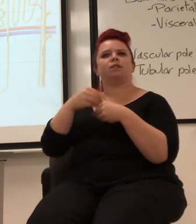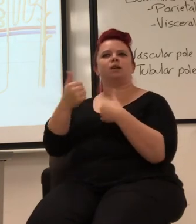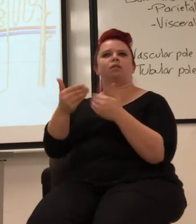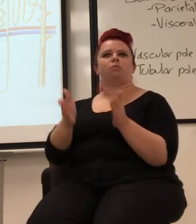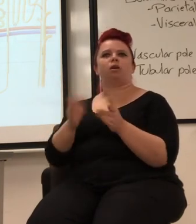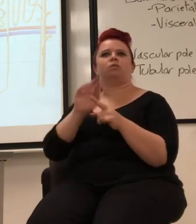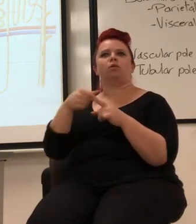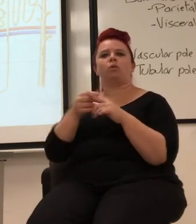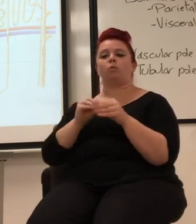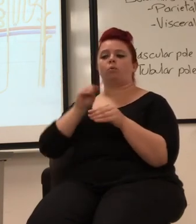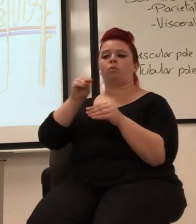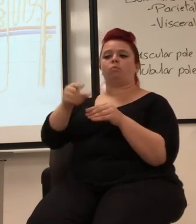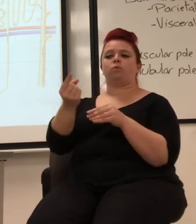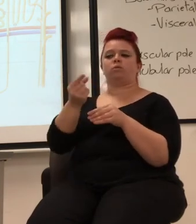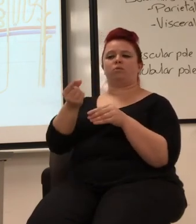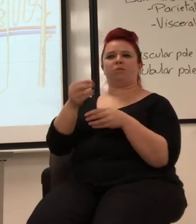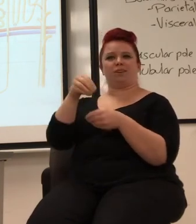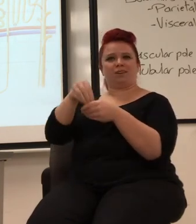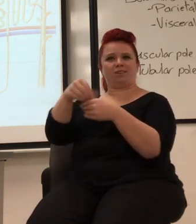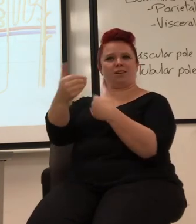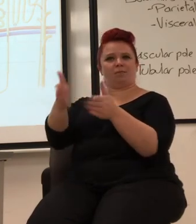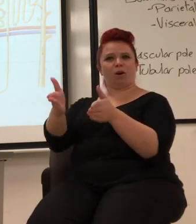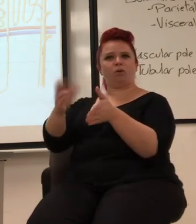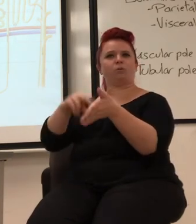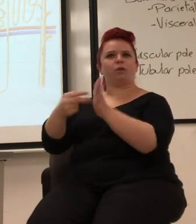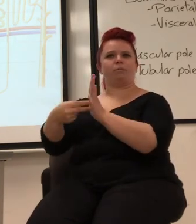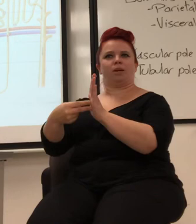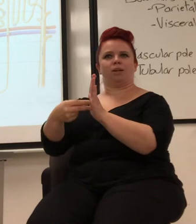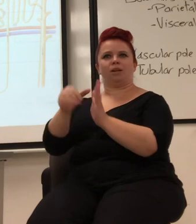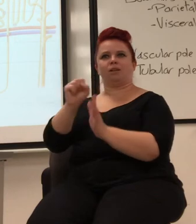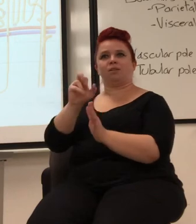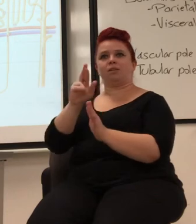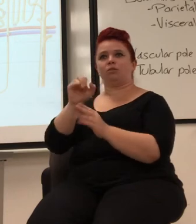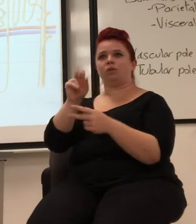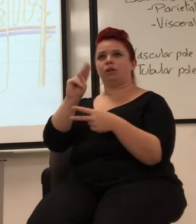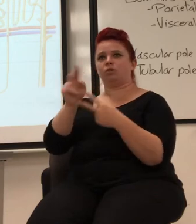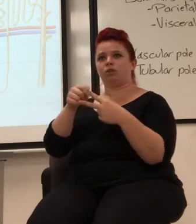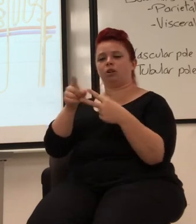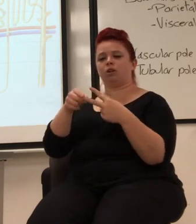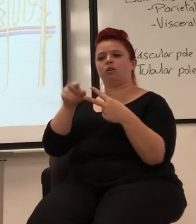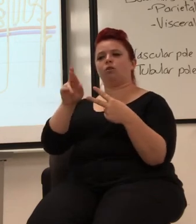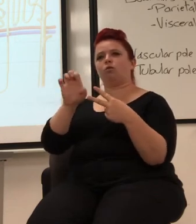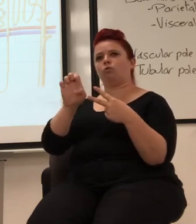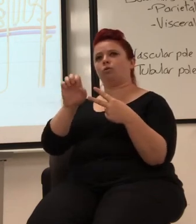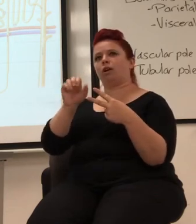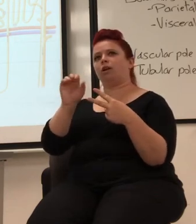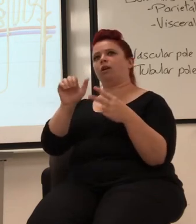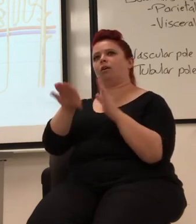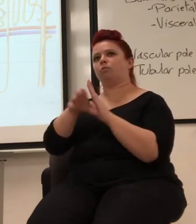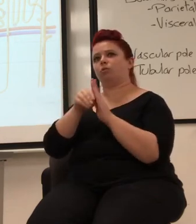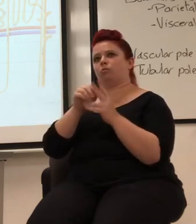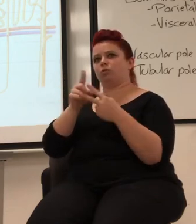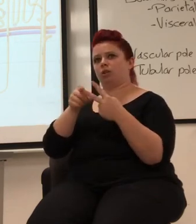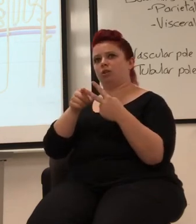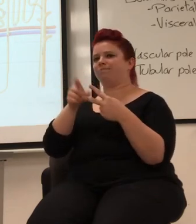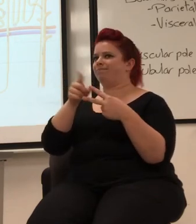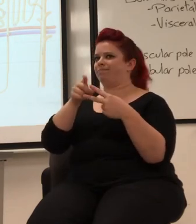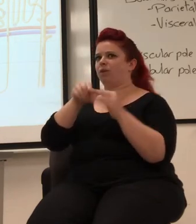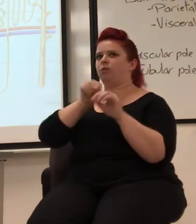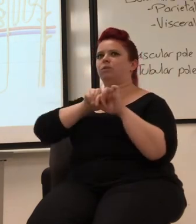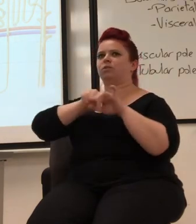something in the box, what is that? Secretion or reabsorption? It would be